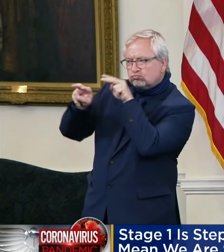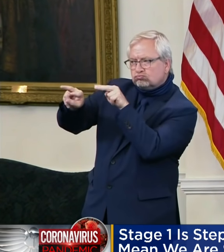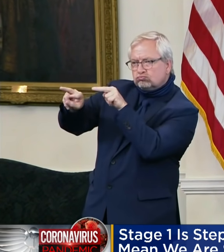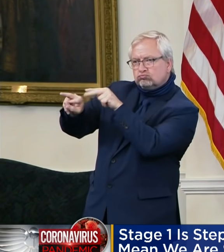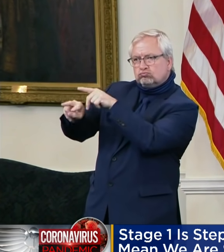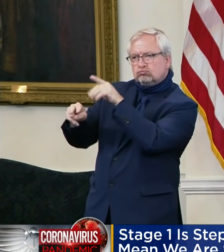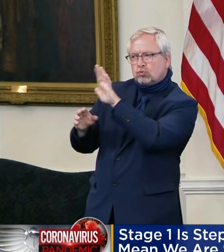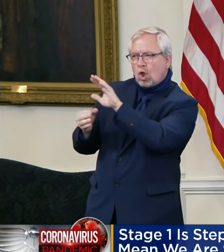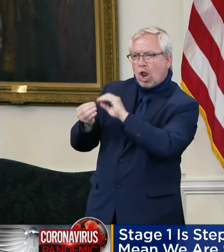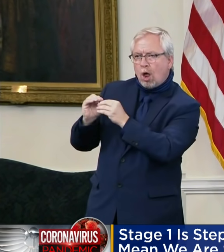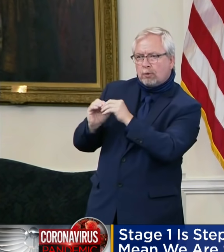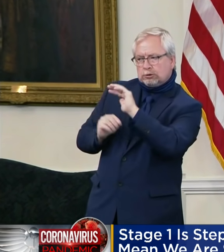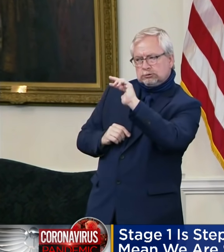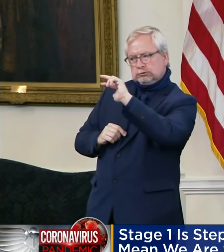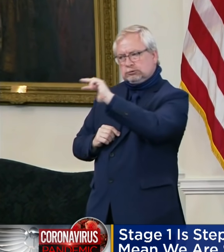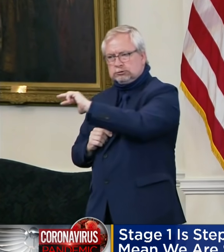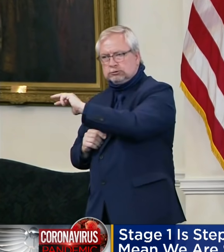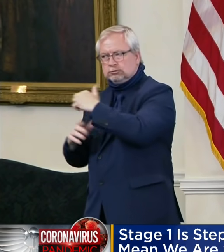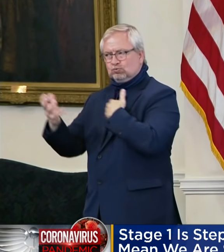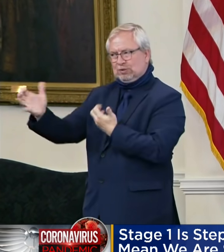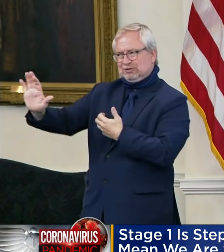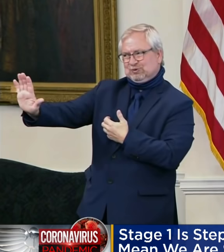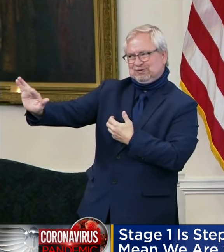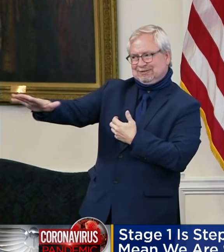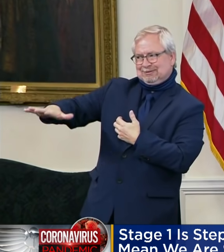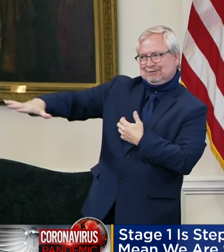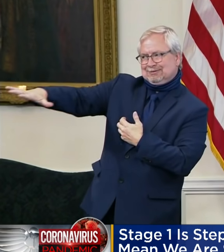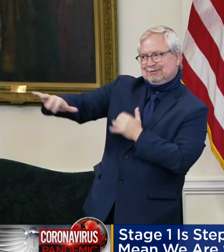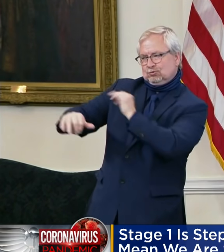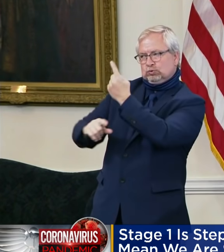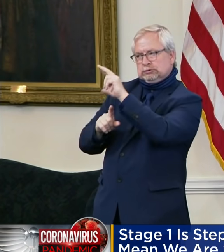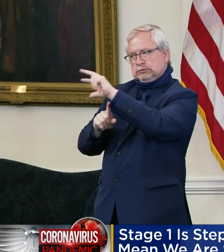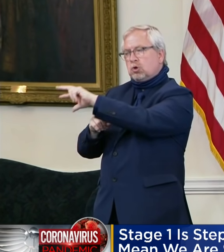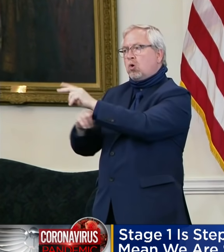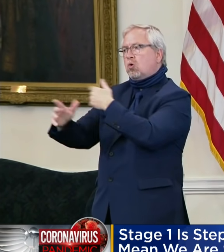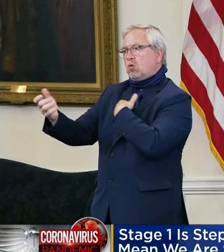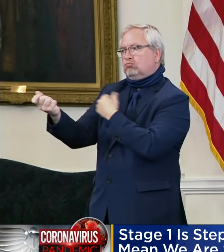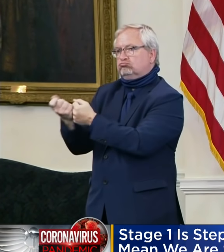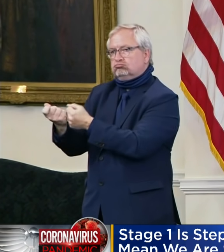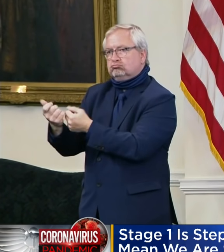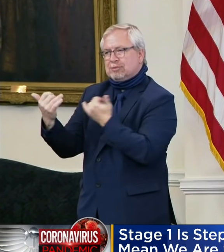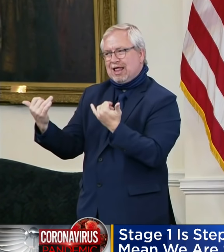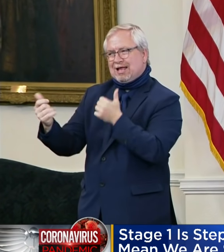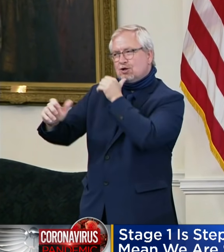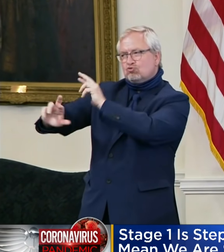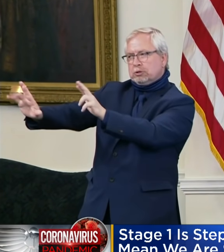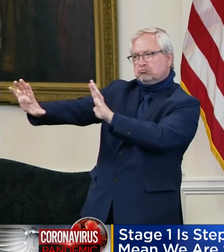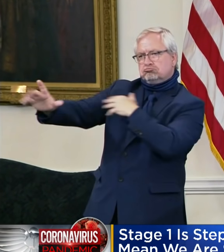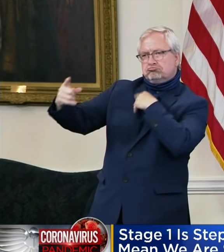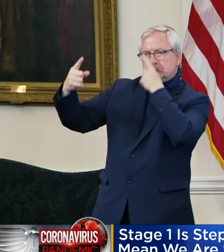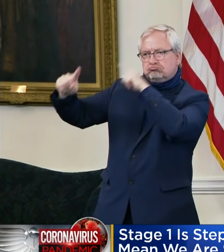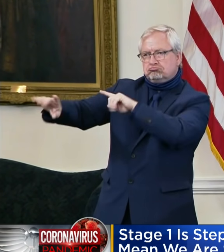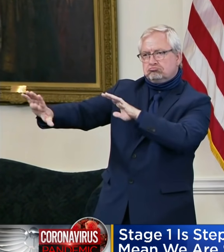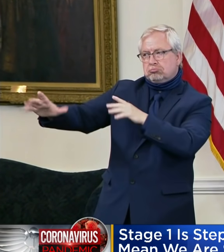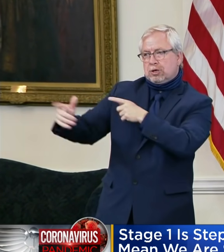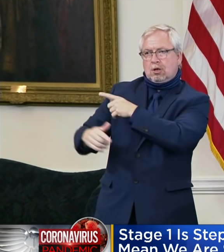We want collectively to say, hey, we've made great progress here and Prince George's County is ready to open. But we don't want them to